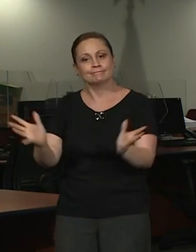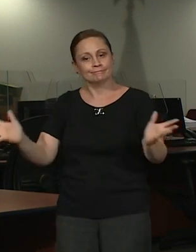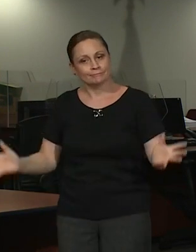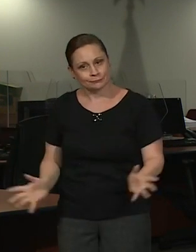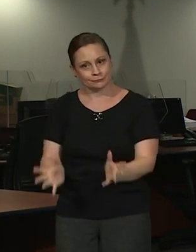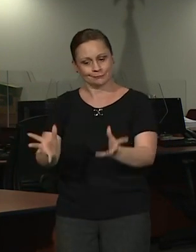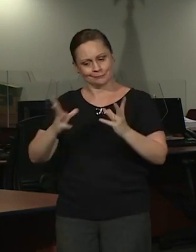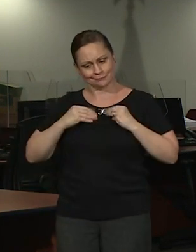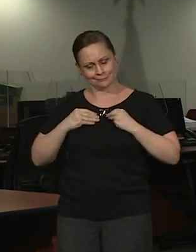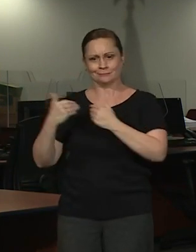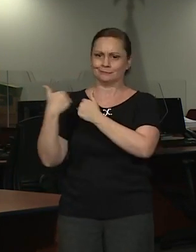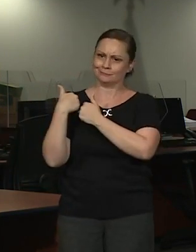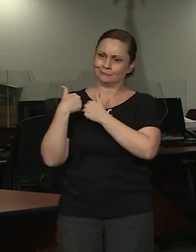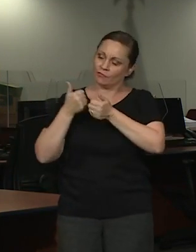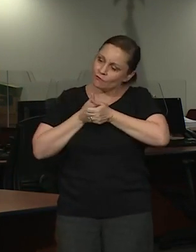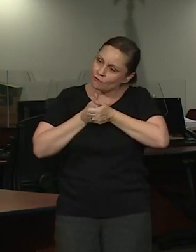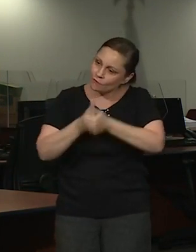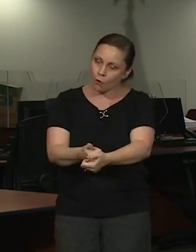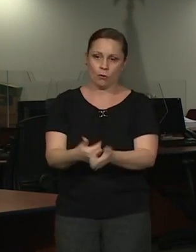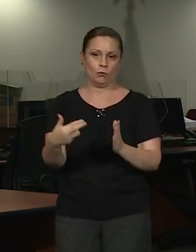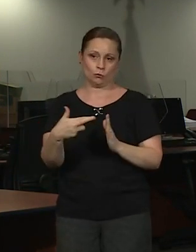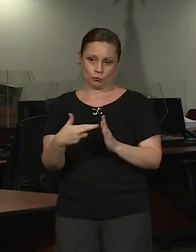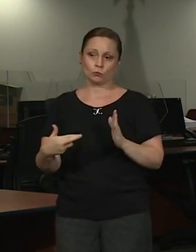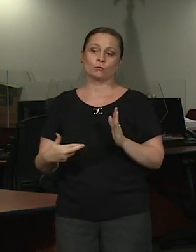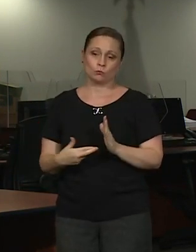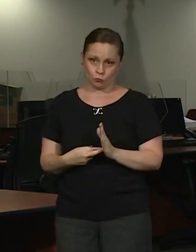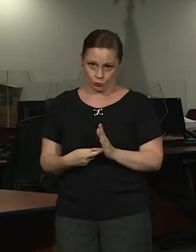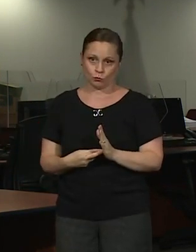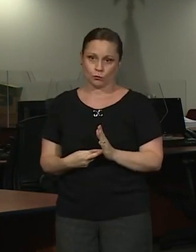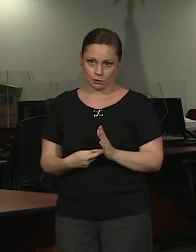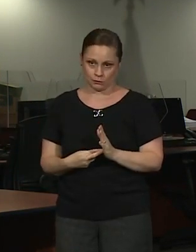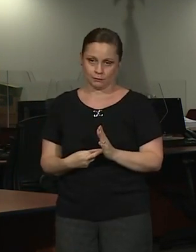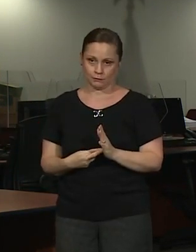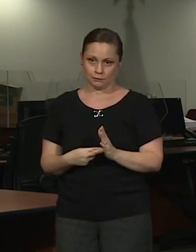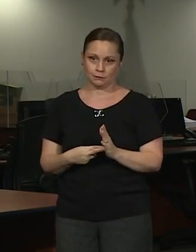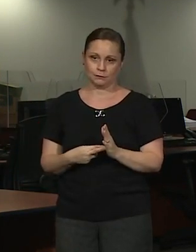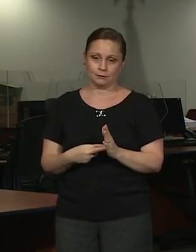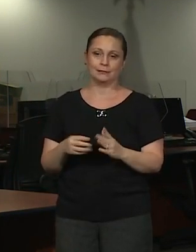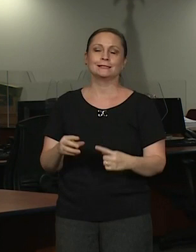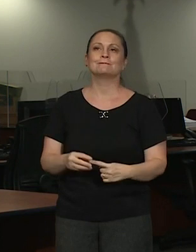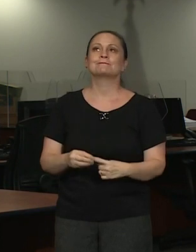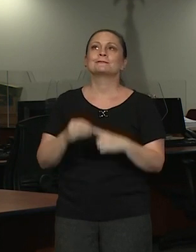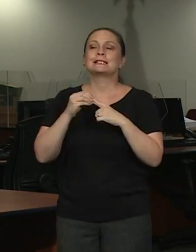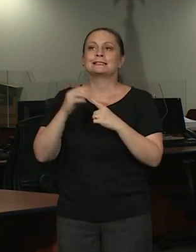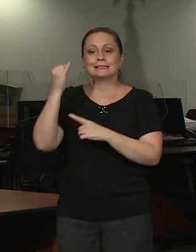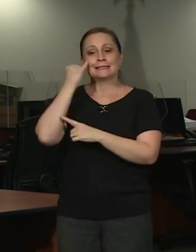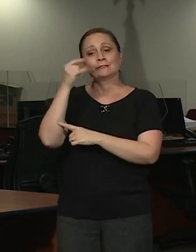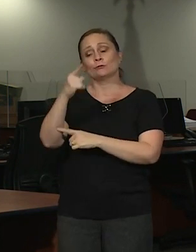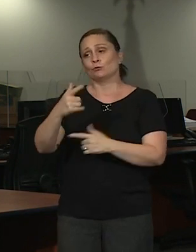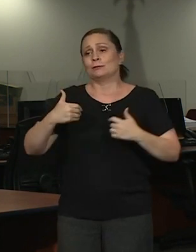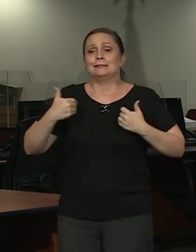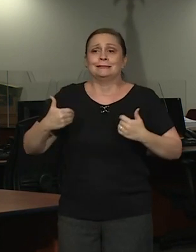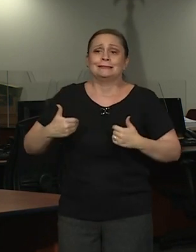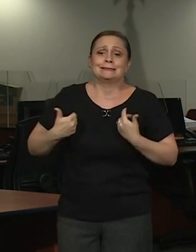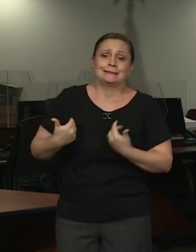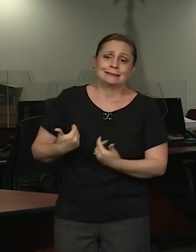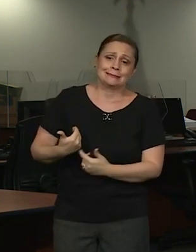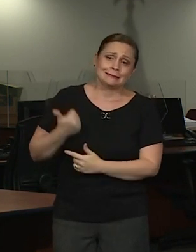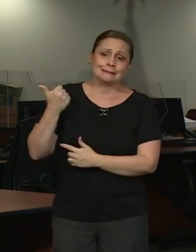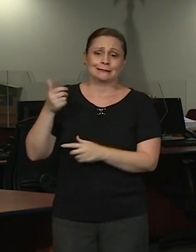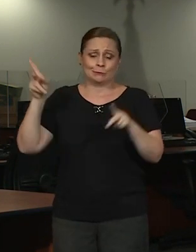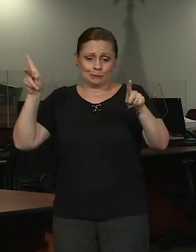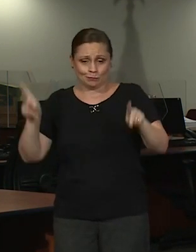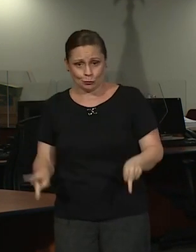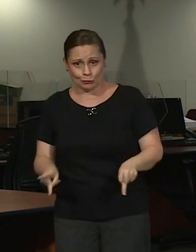upon yourself to follow those rules. Stay away, particularly if you're a younger person and there's an older